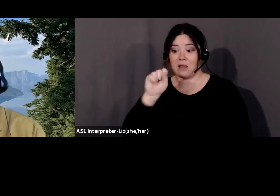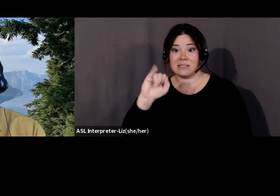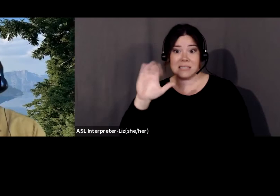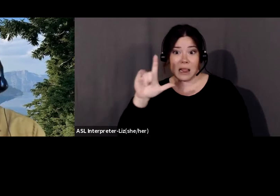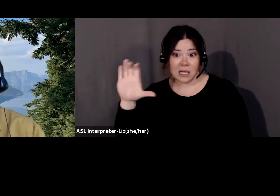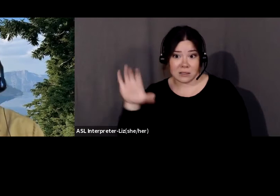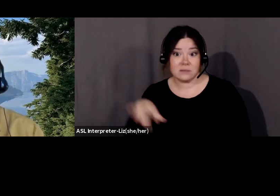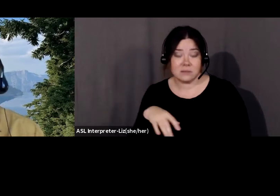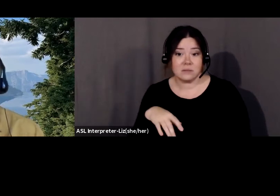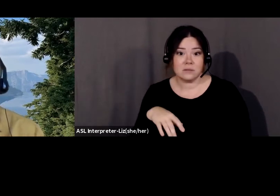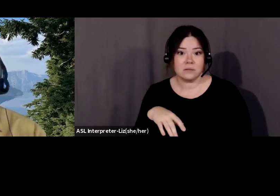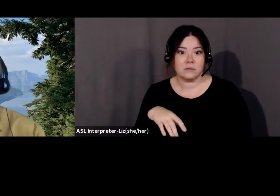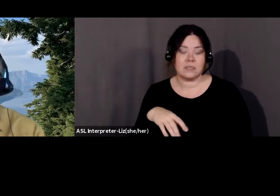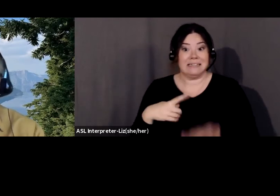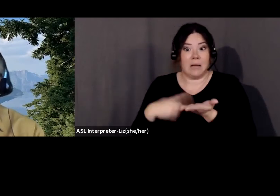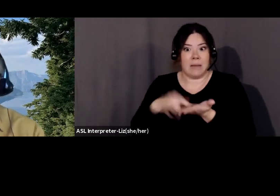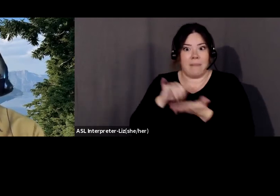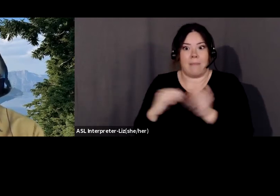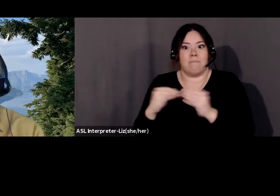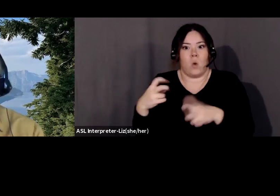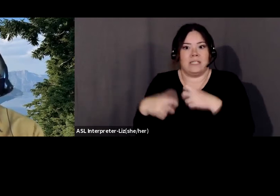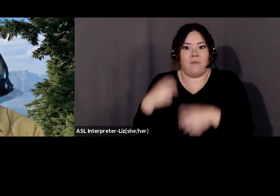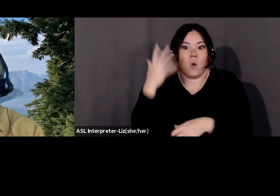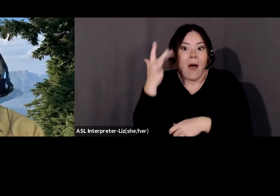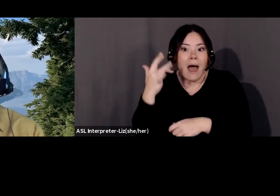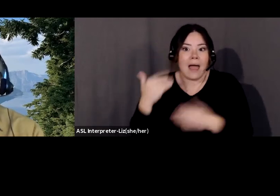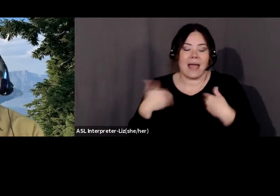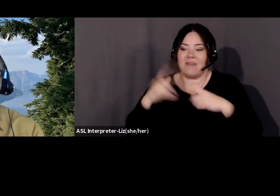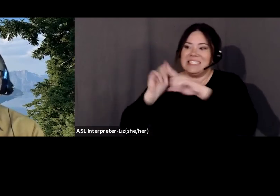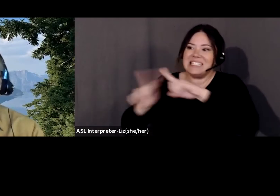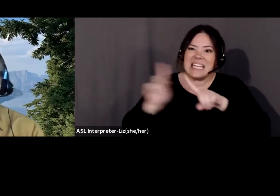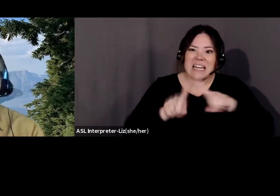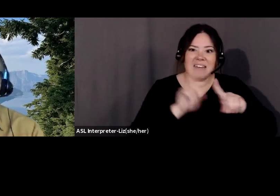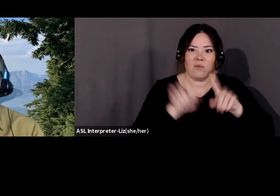more difficult because people are from all different types of organizations